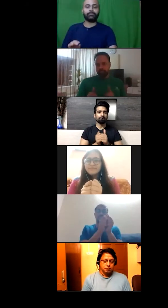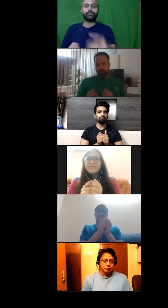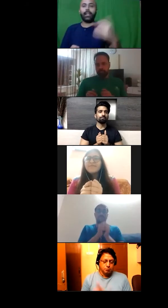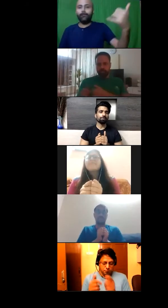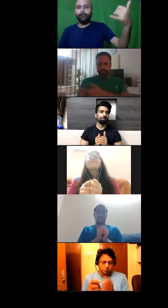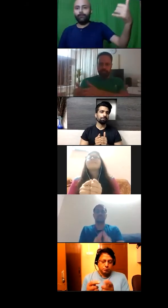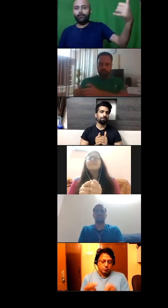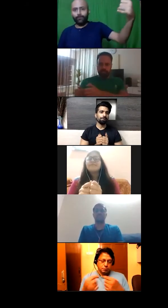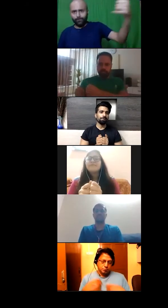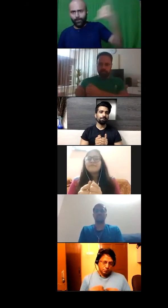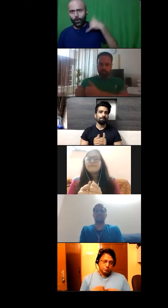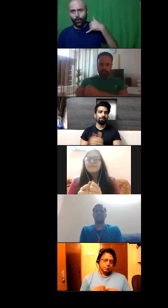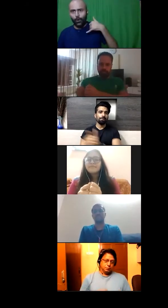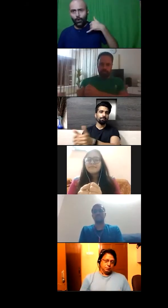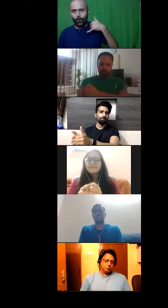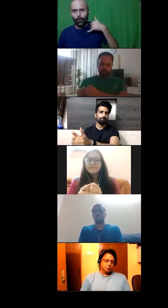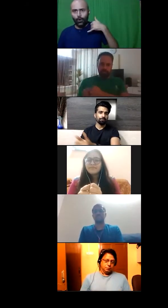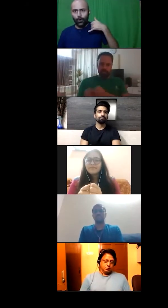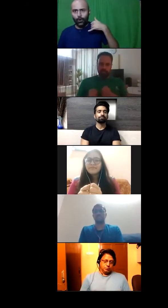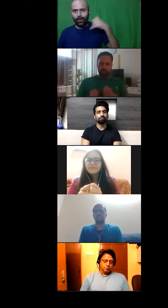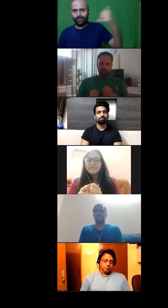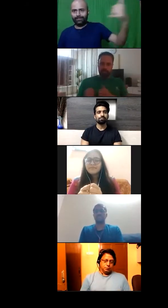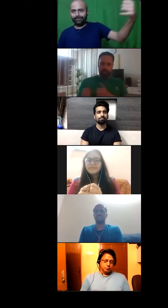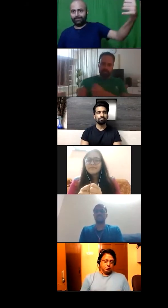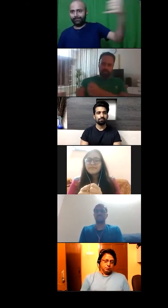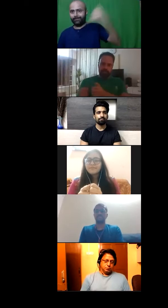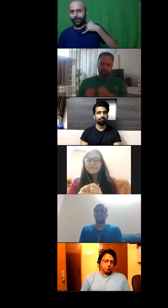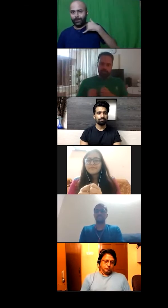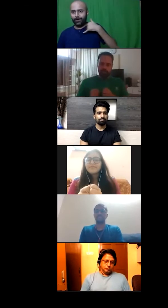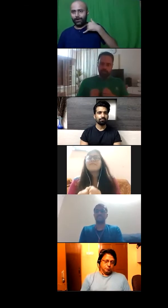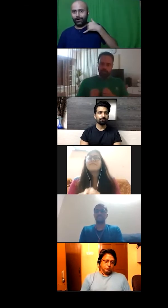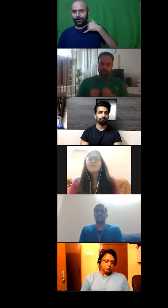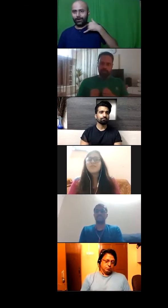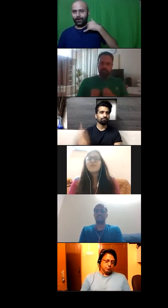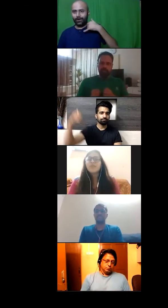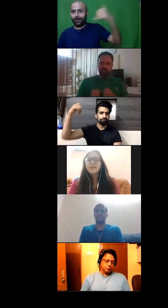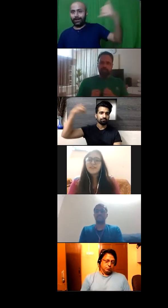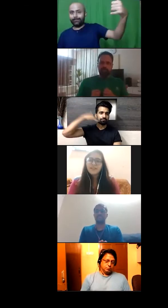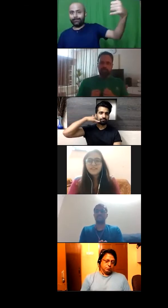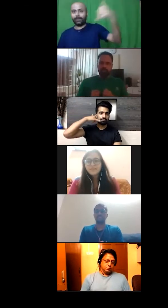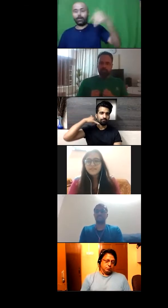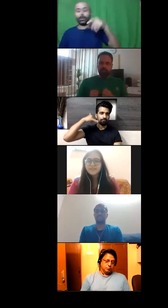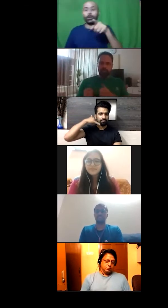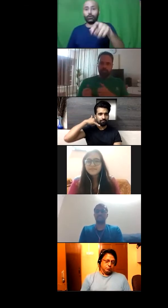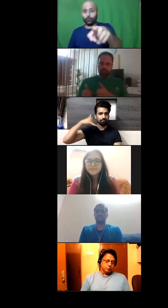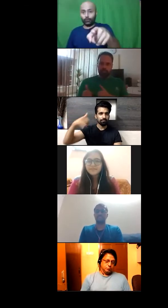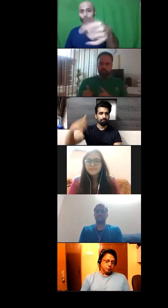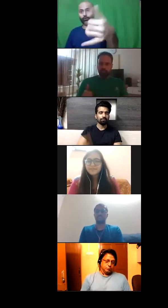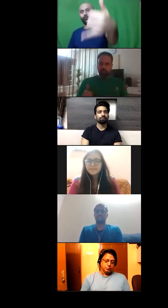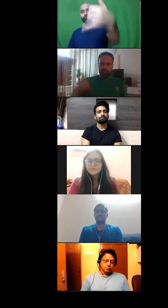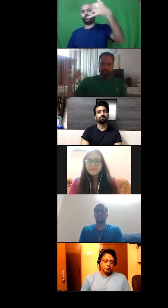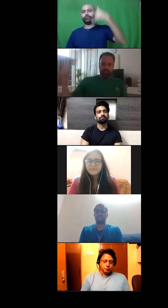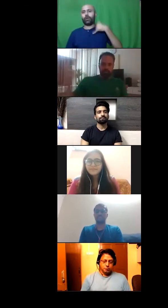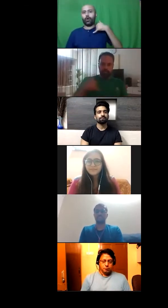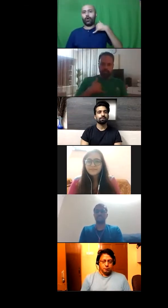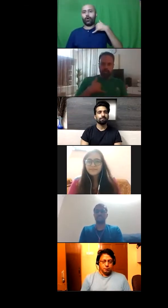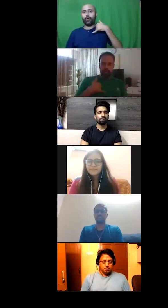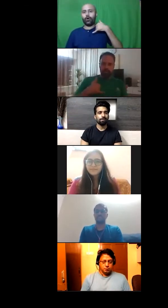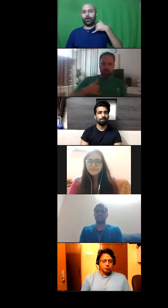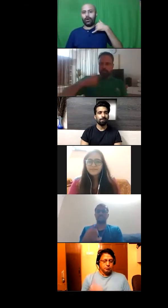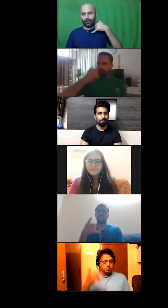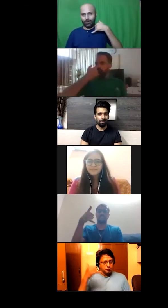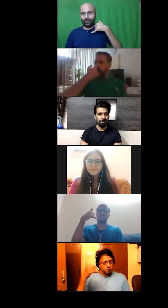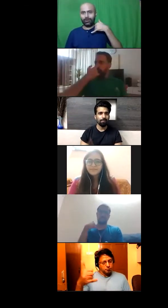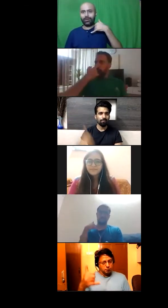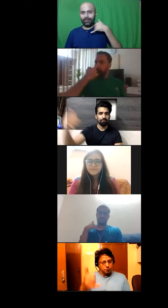yourself, and if you're sending, then you have to move it in the outward direction. Call me. So you're seeing you have to